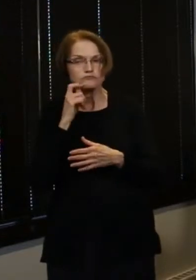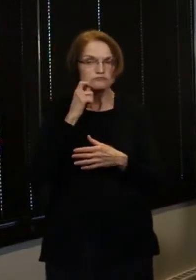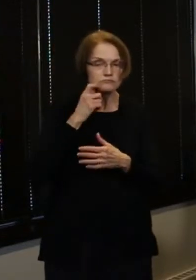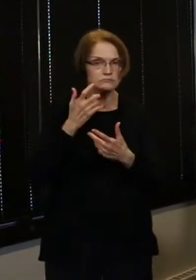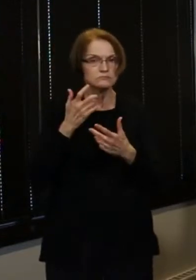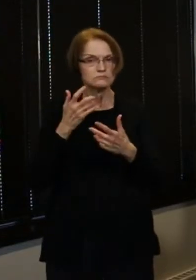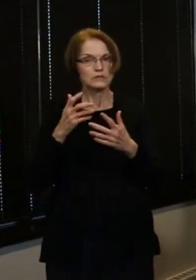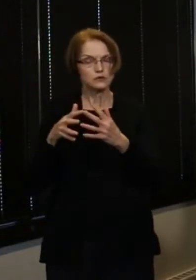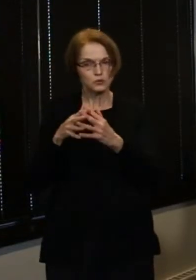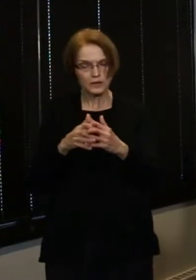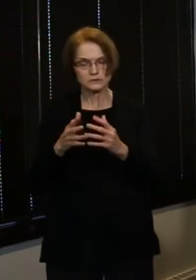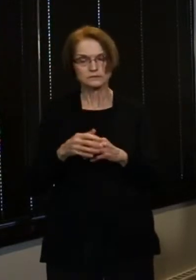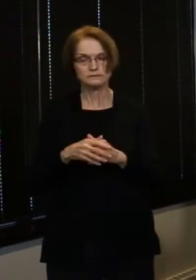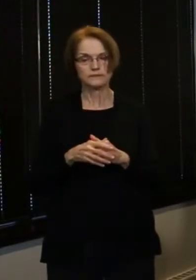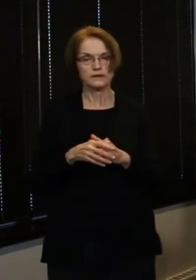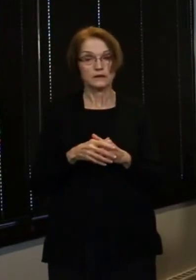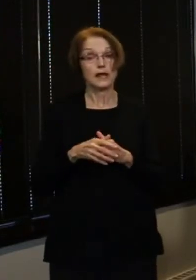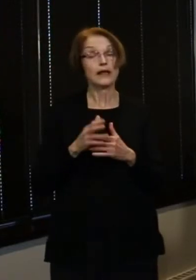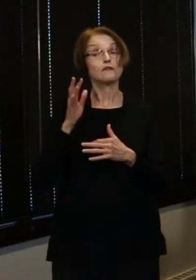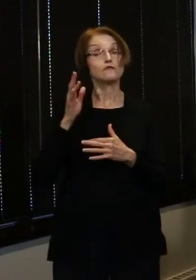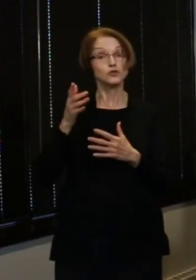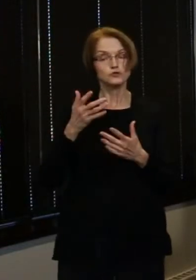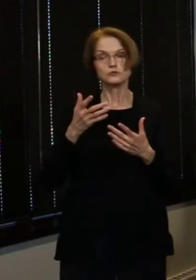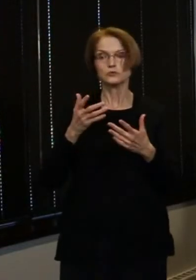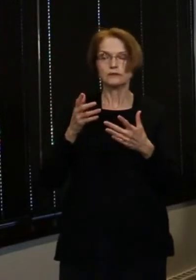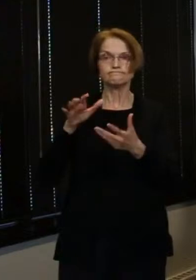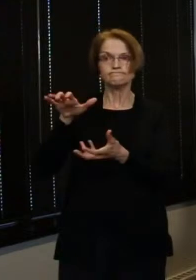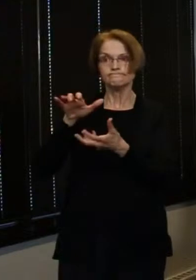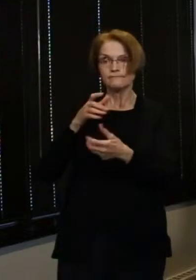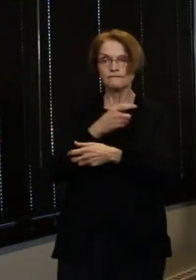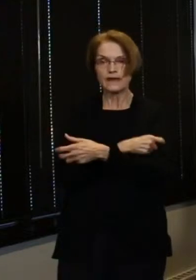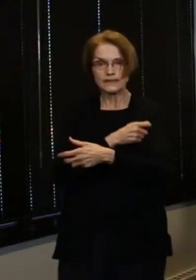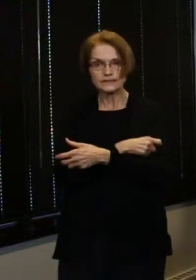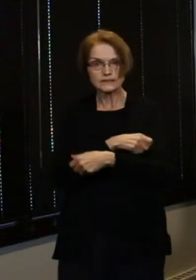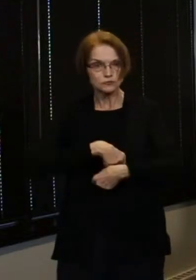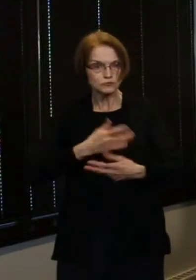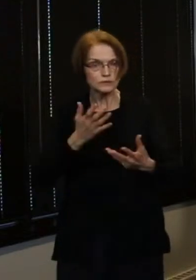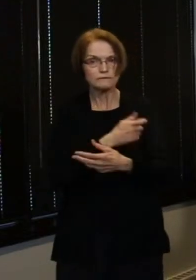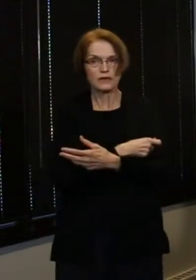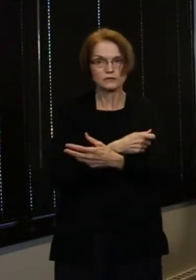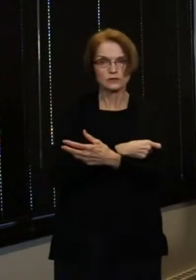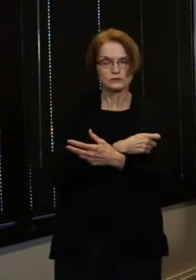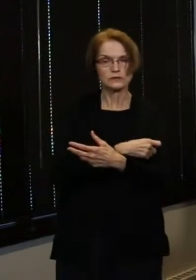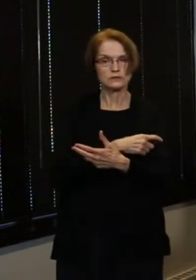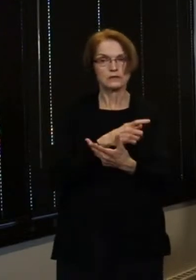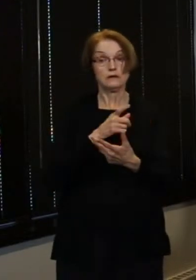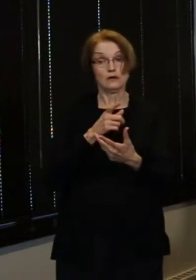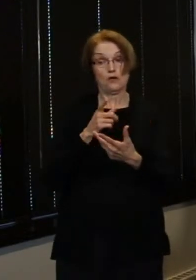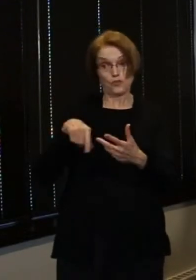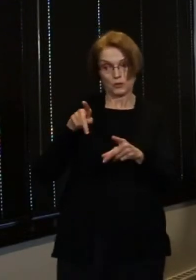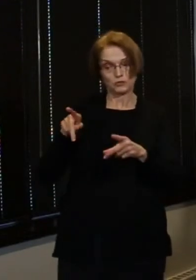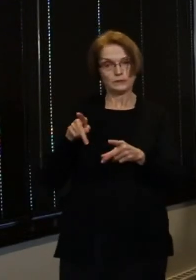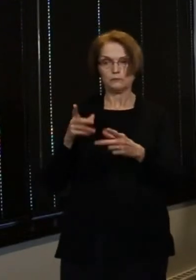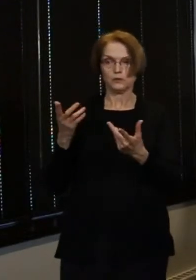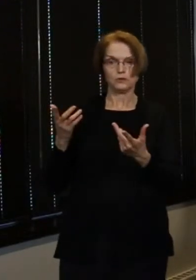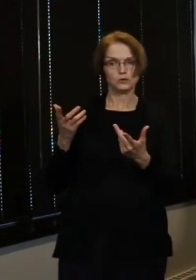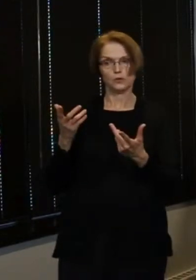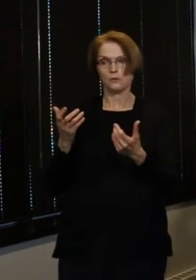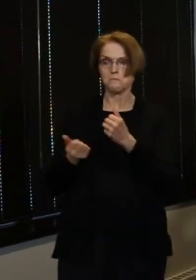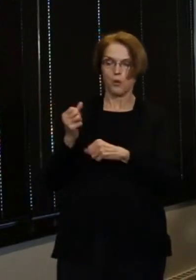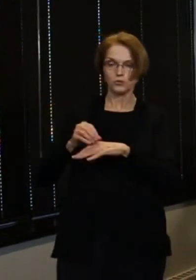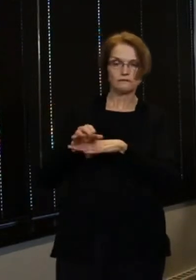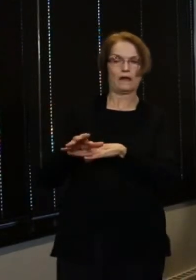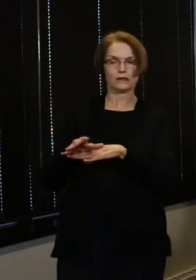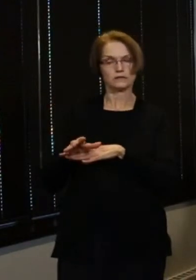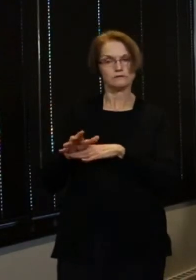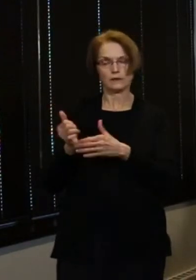distribute vaccines, we need to make sure that we're prioritizing people who have been disproportionately affected and make recovery process